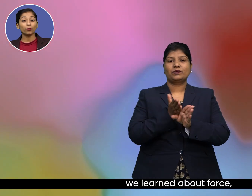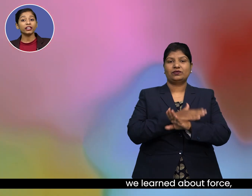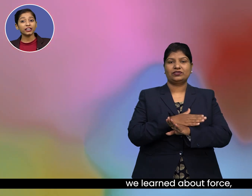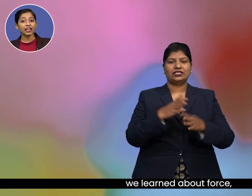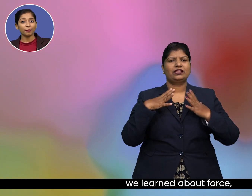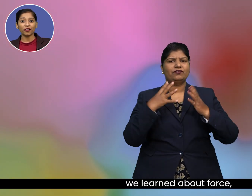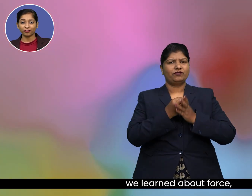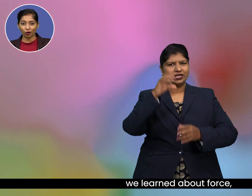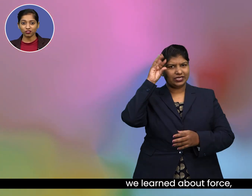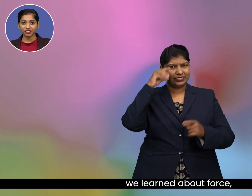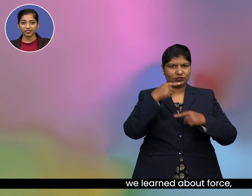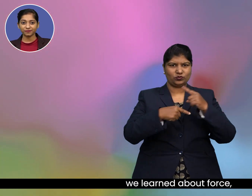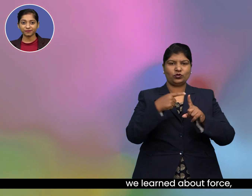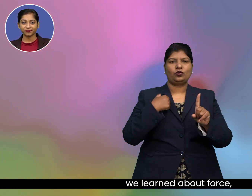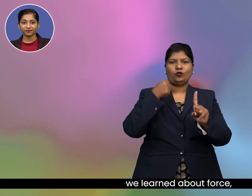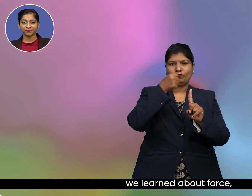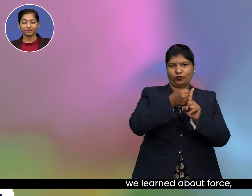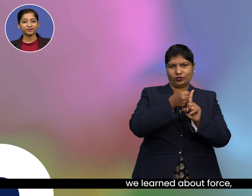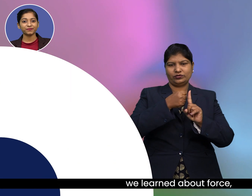Previously, we learned about force,